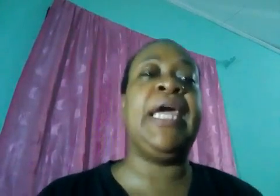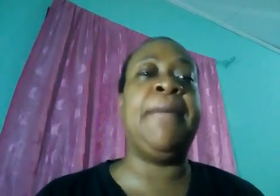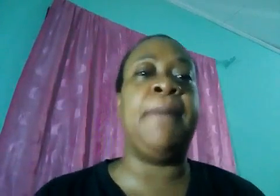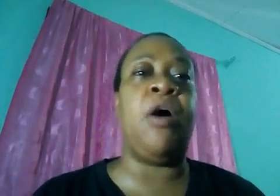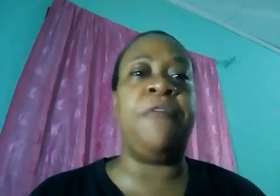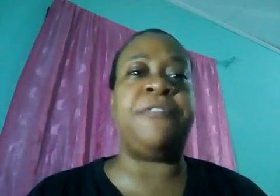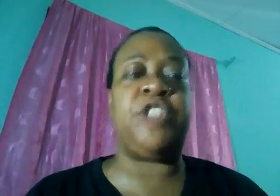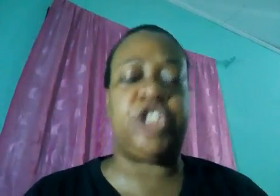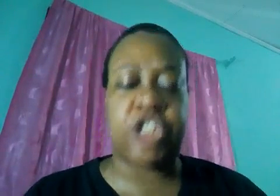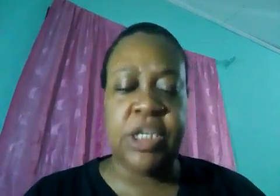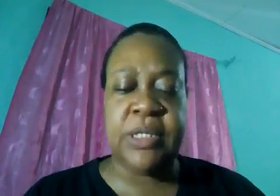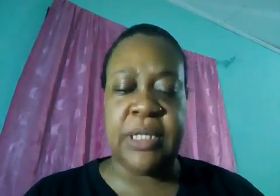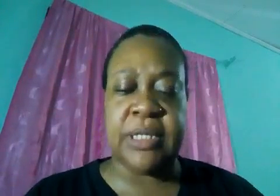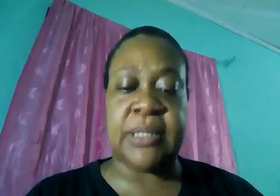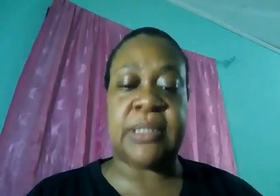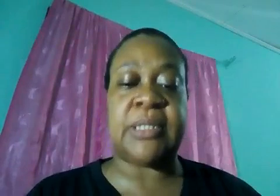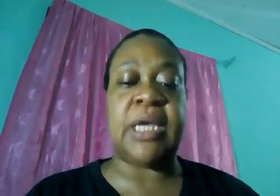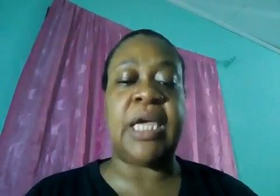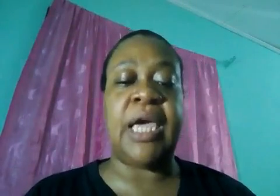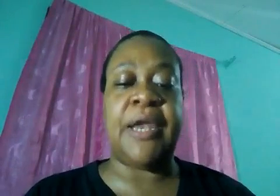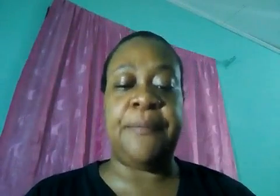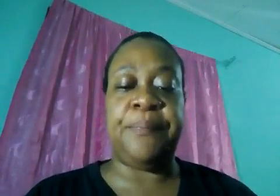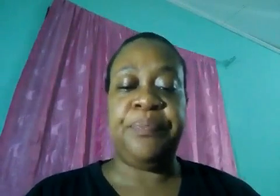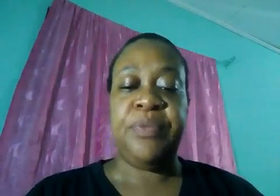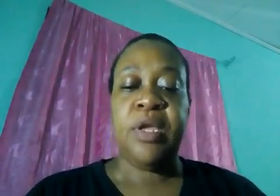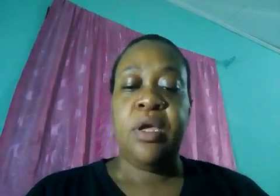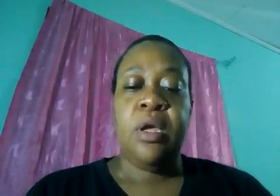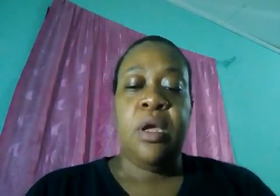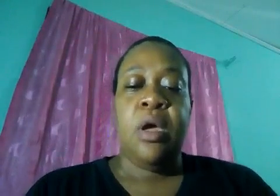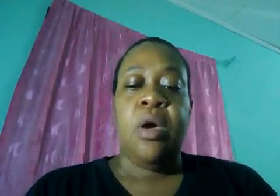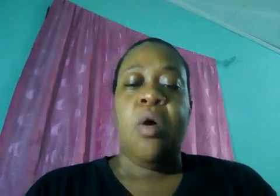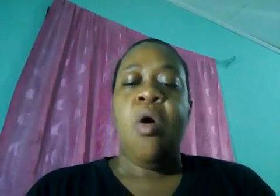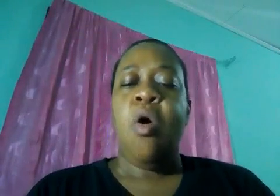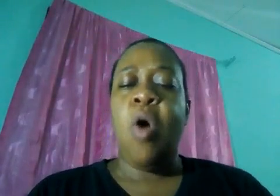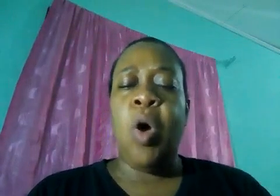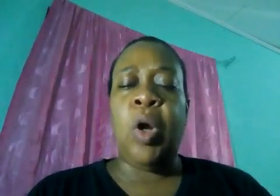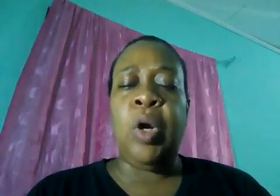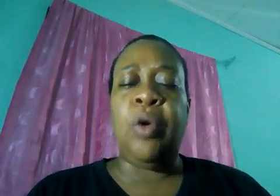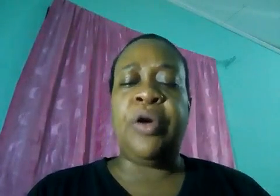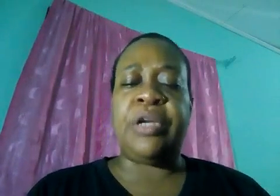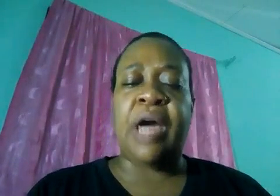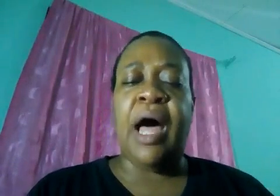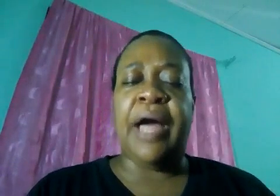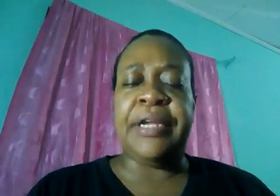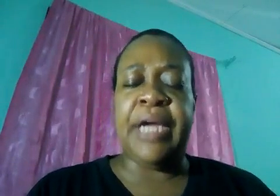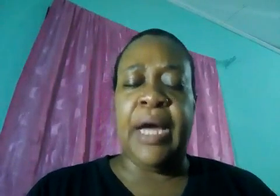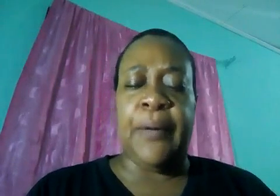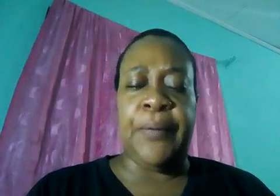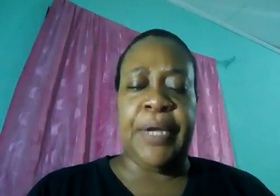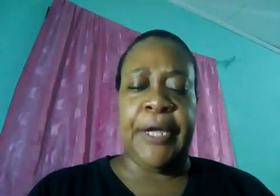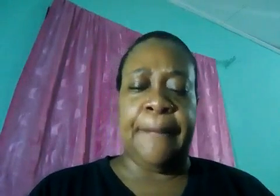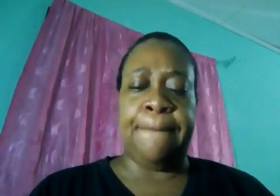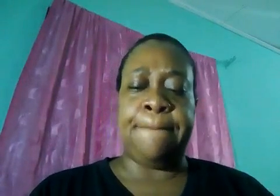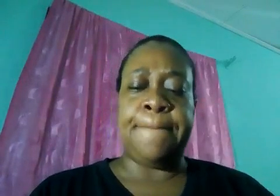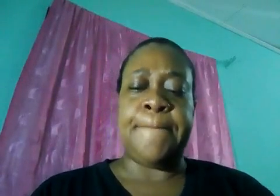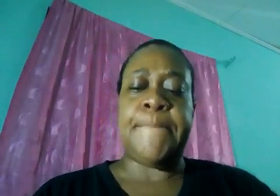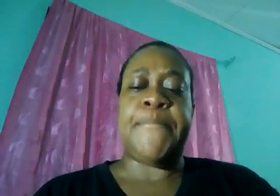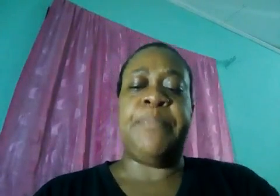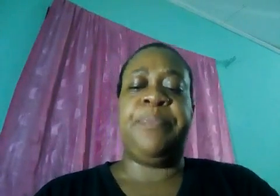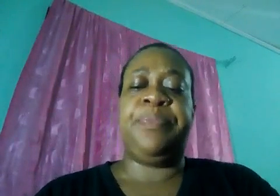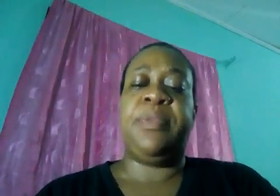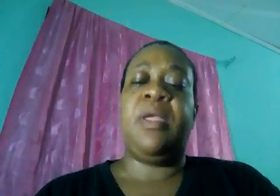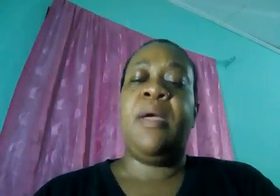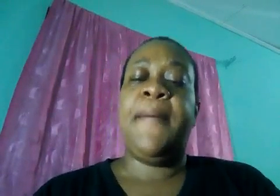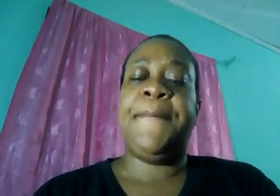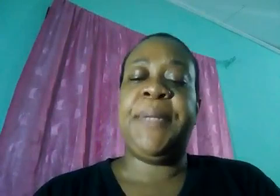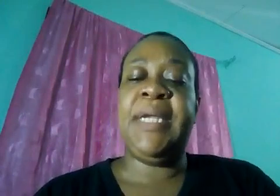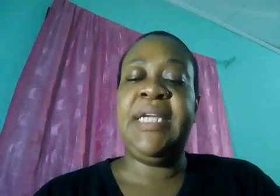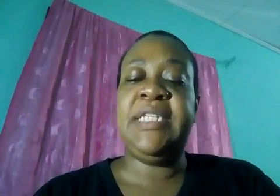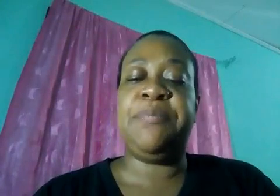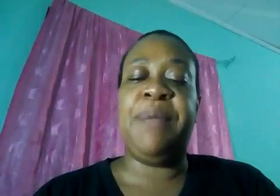of Jesus. Again. Oh Lord God Yahweh, please bless